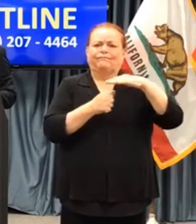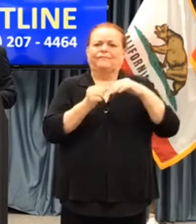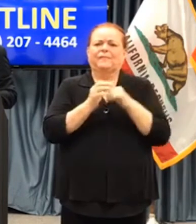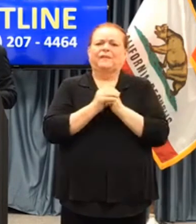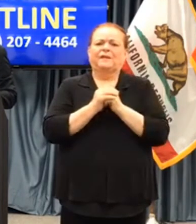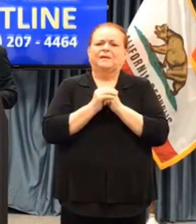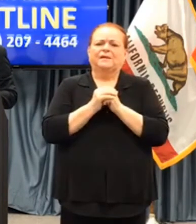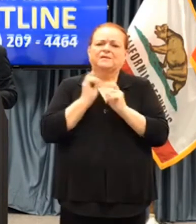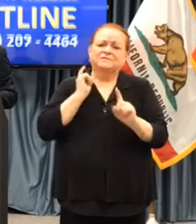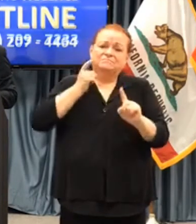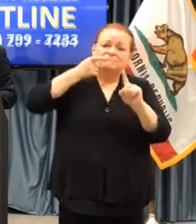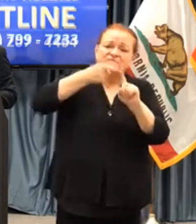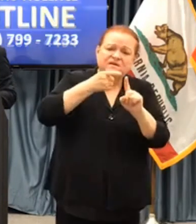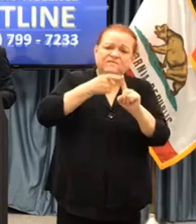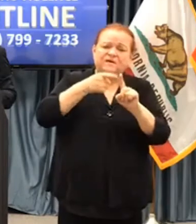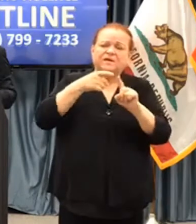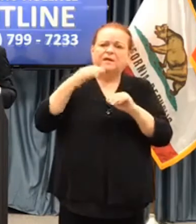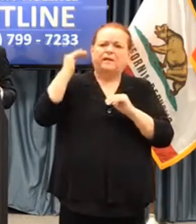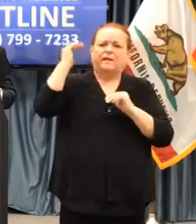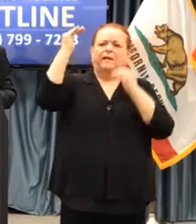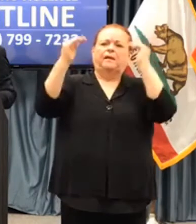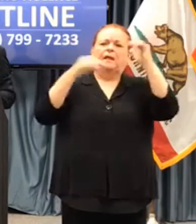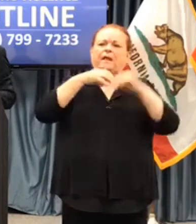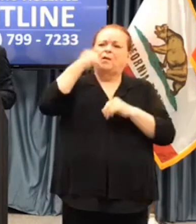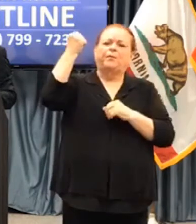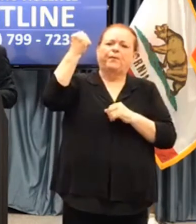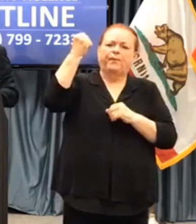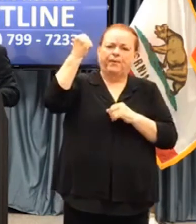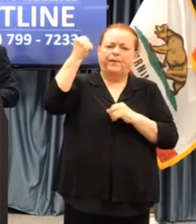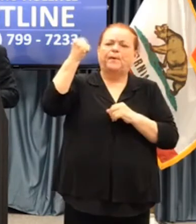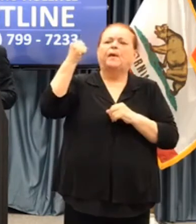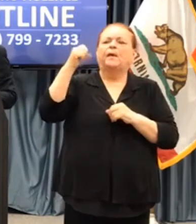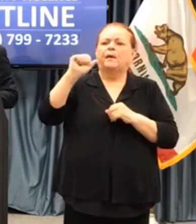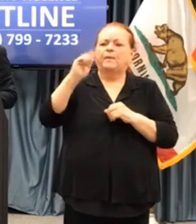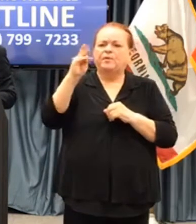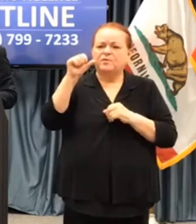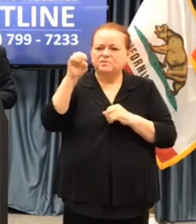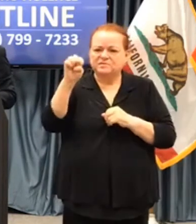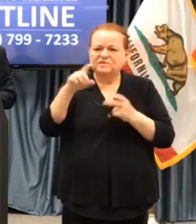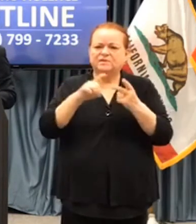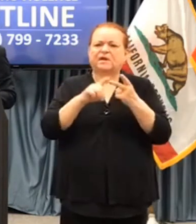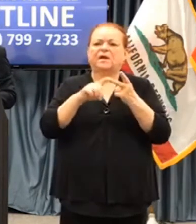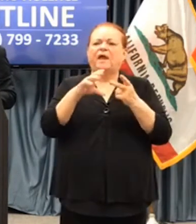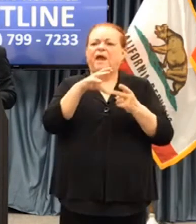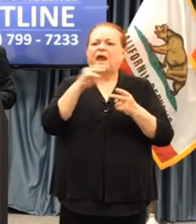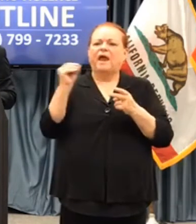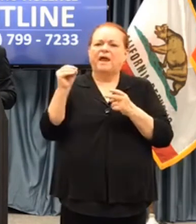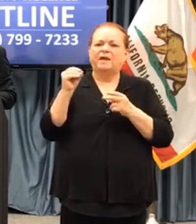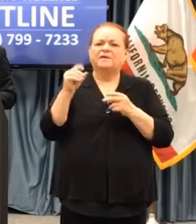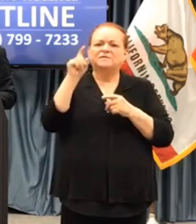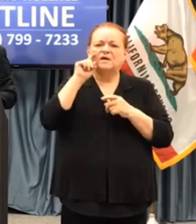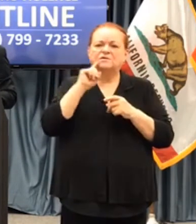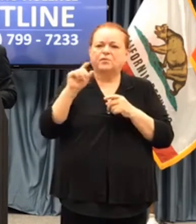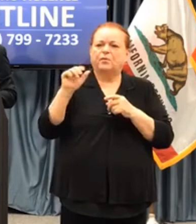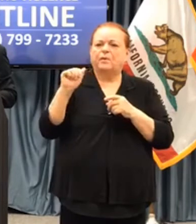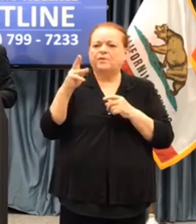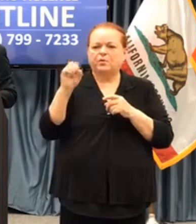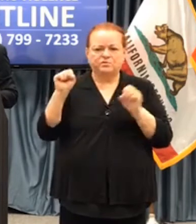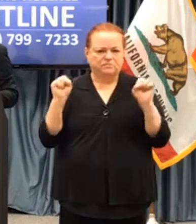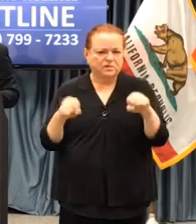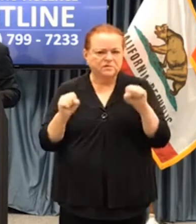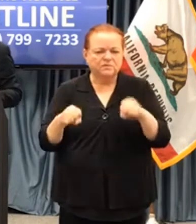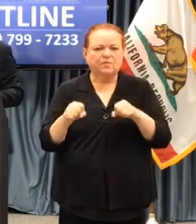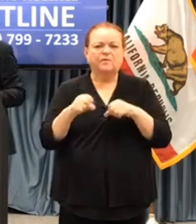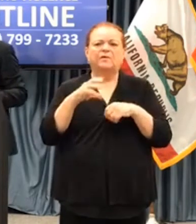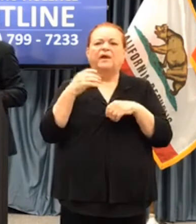abuse and child abuse. And obviously there's a lot of potential sexual abuse in those situations. The